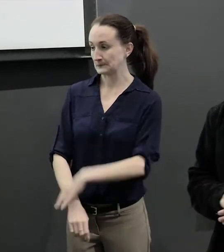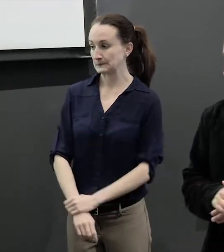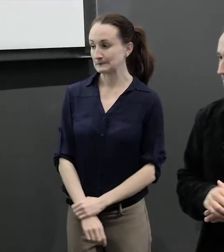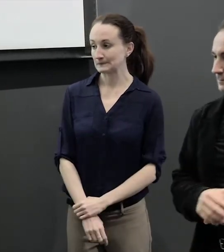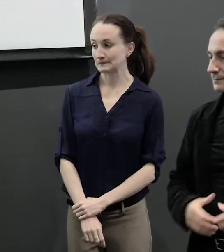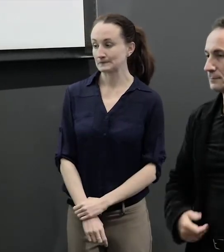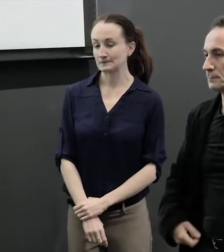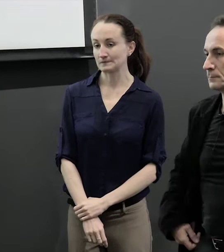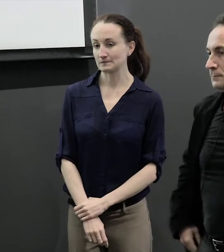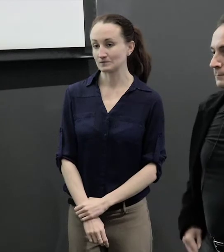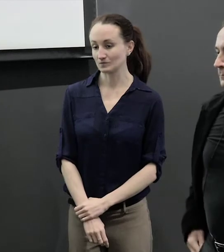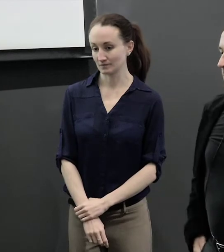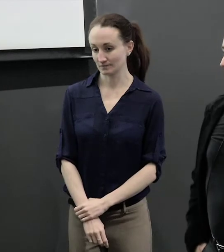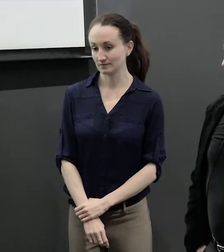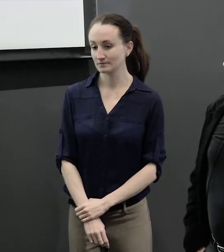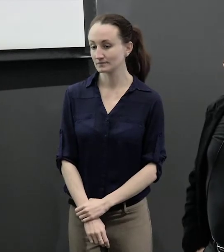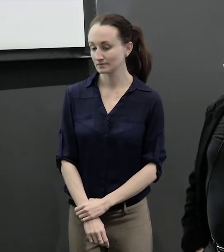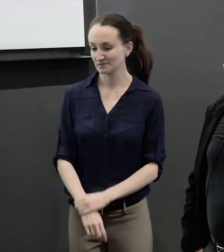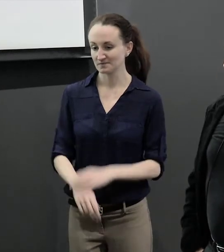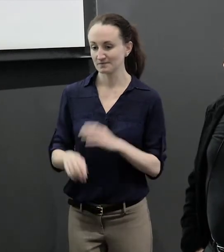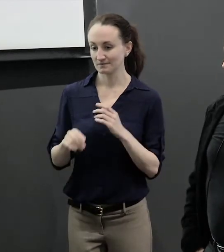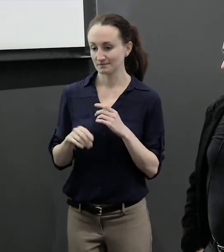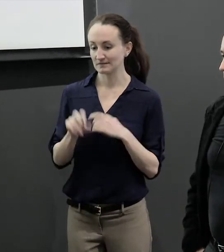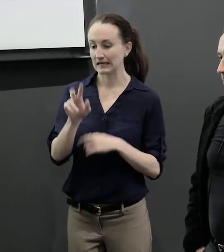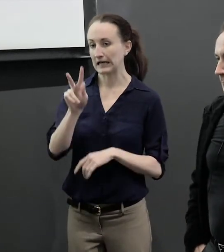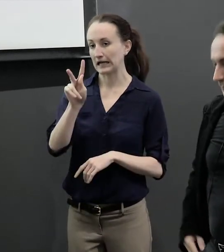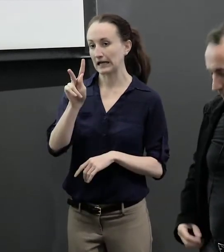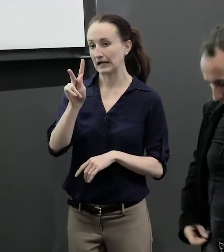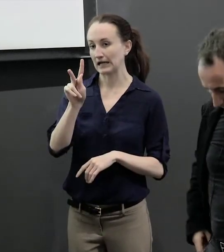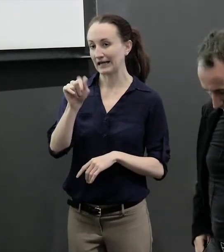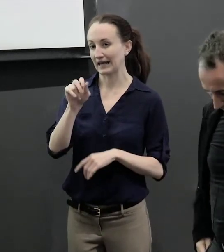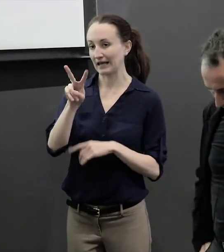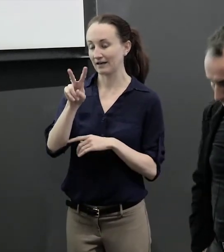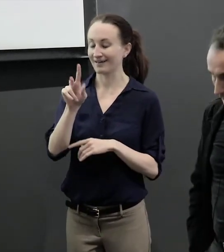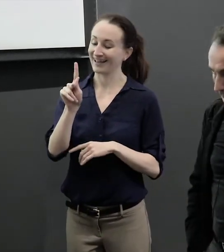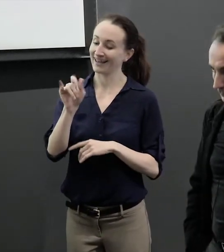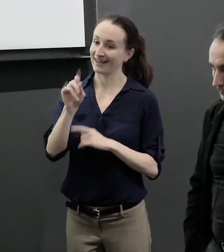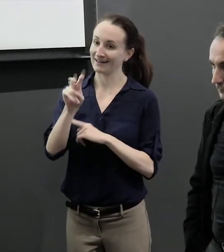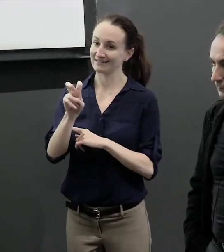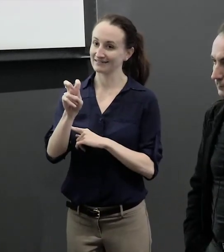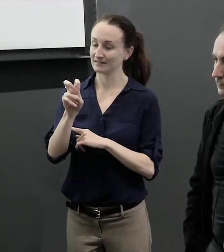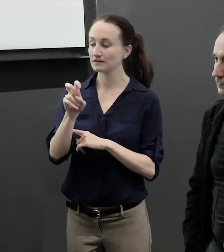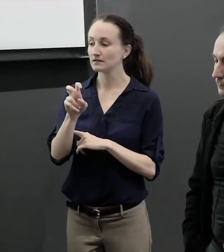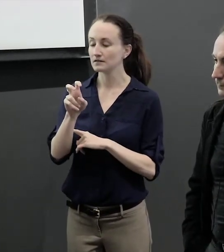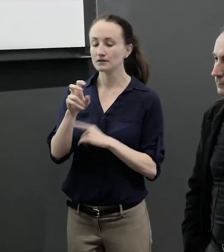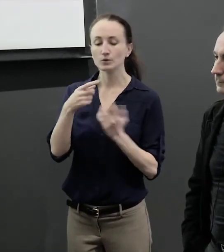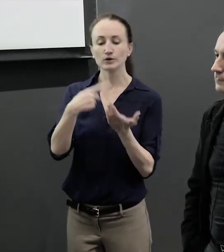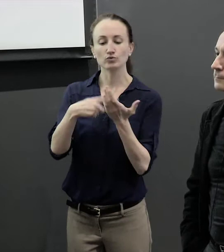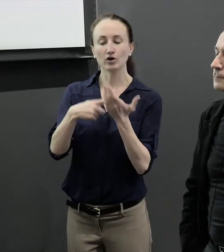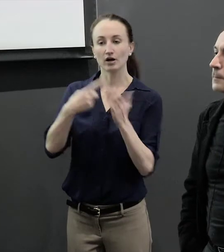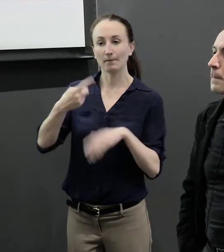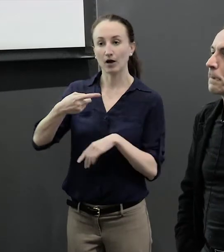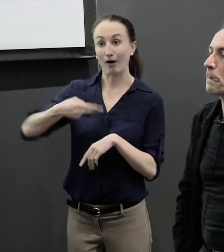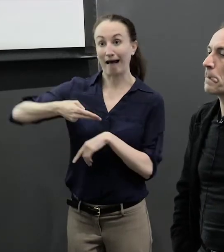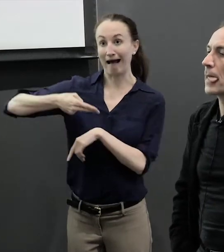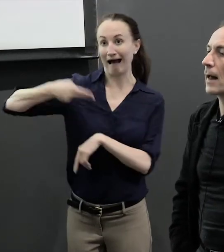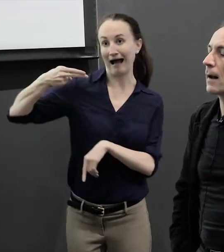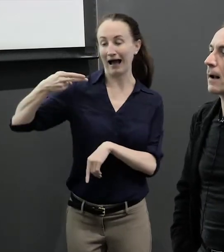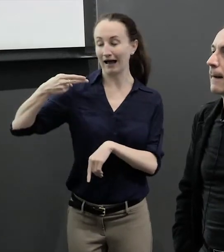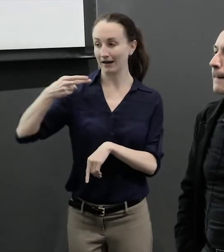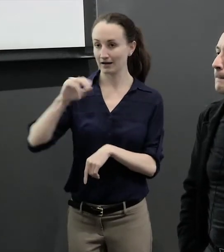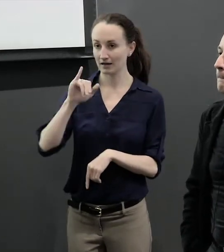So I guess this is a bigger picture question about the iconicity that you were talking about in the second half, right?